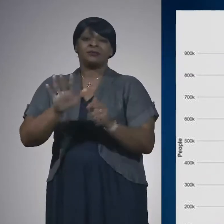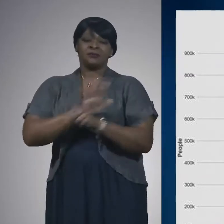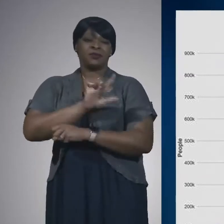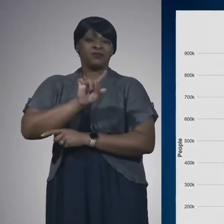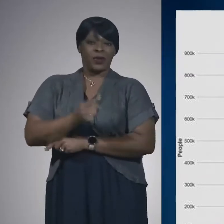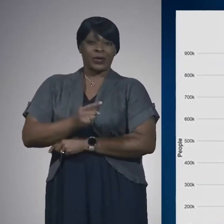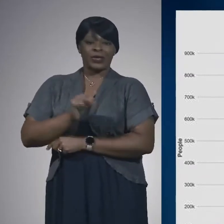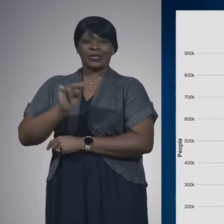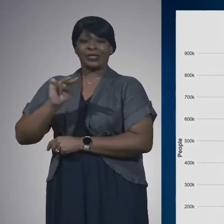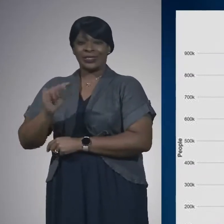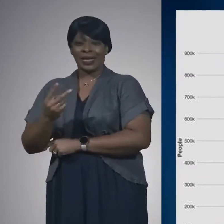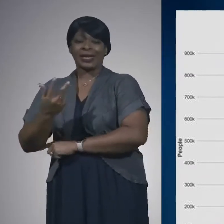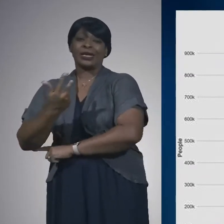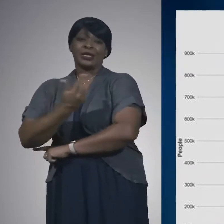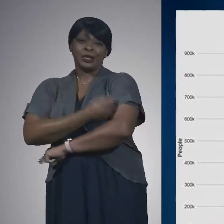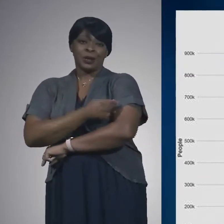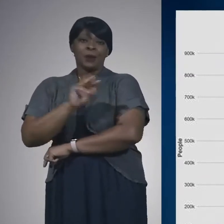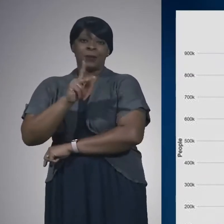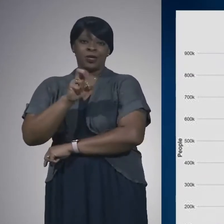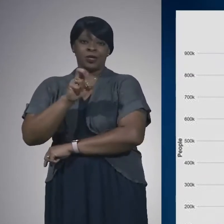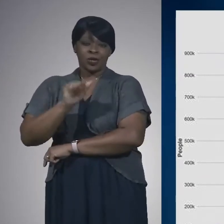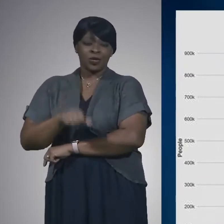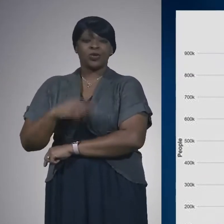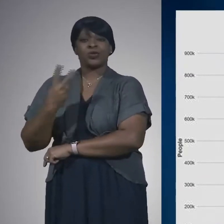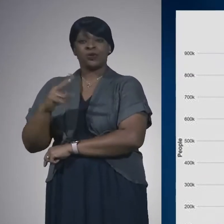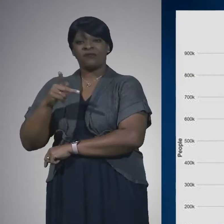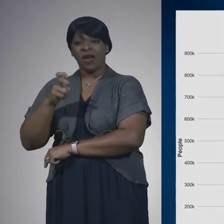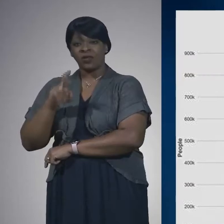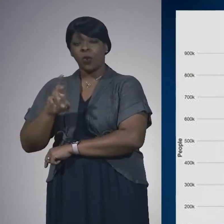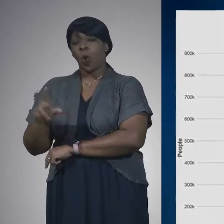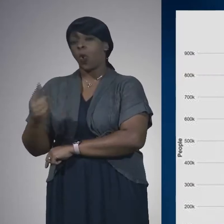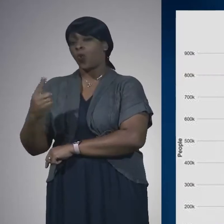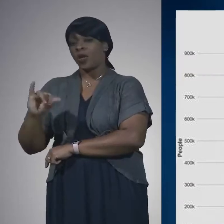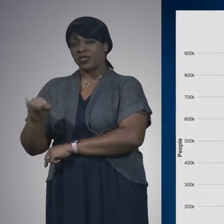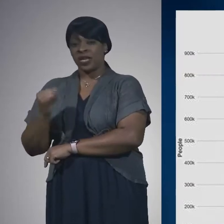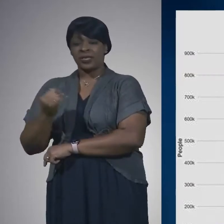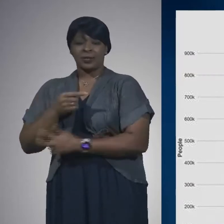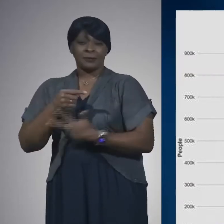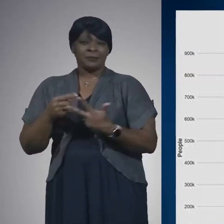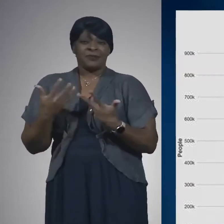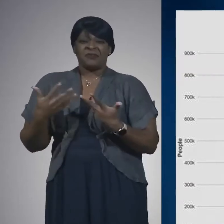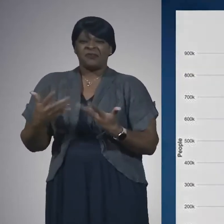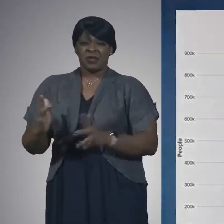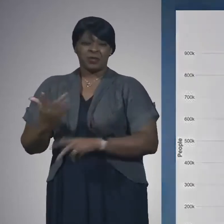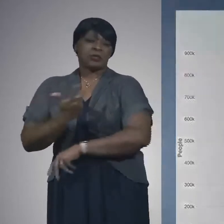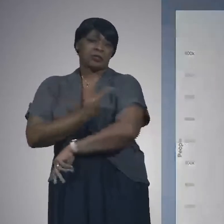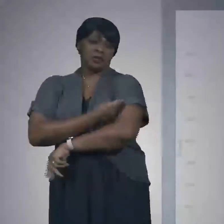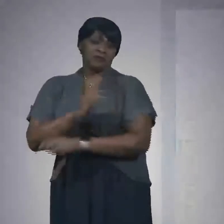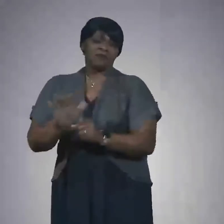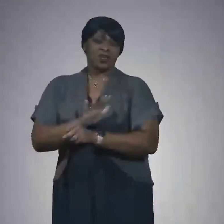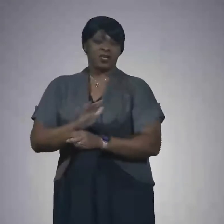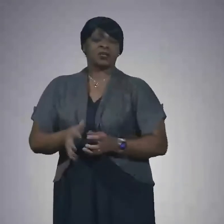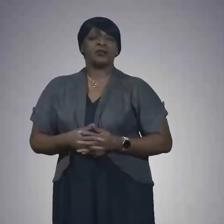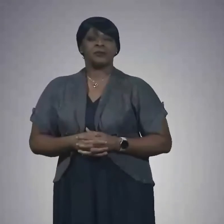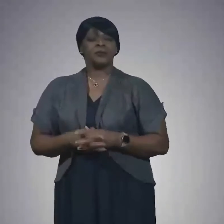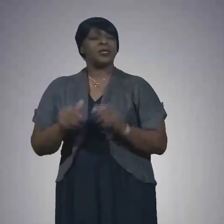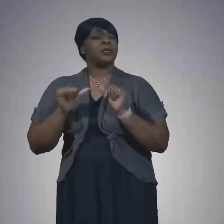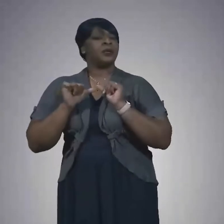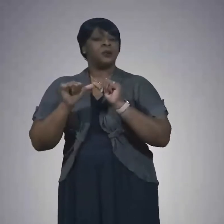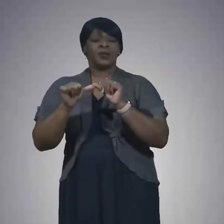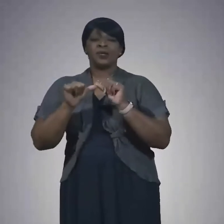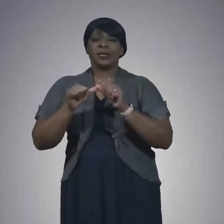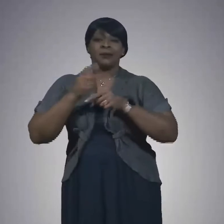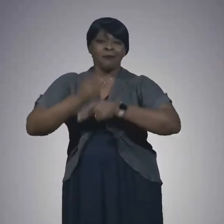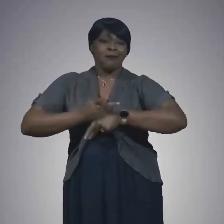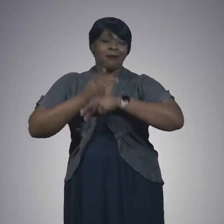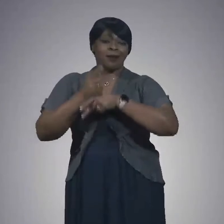gotten 2 Moderna shots, 2 Pfizer shots, or 1 Johnson & Johnson shot. We continue to be